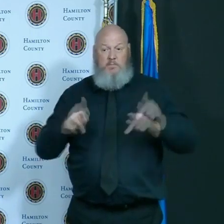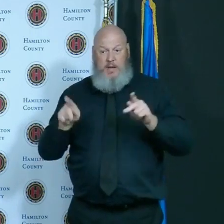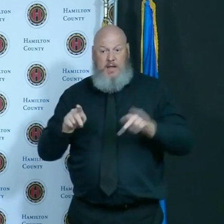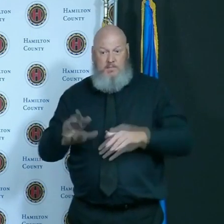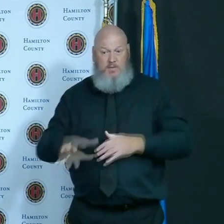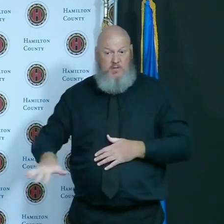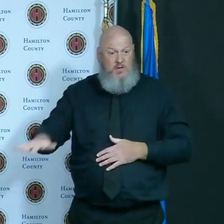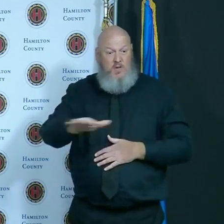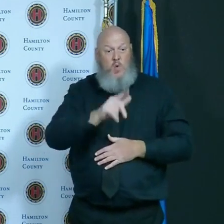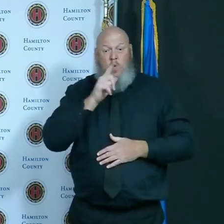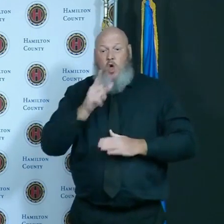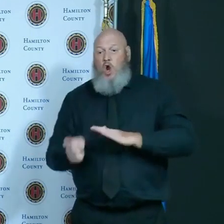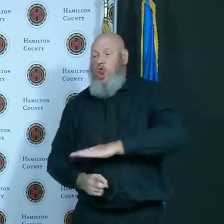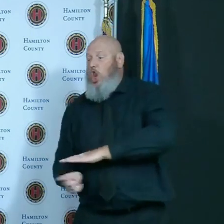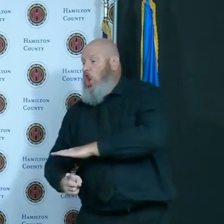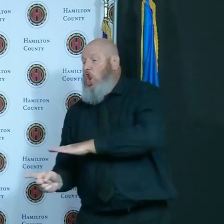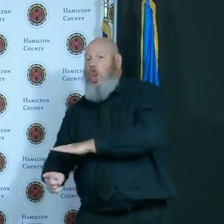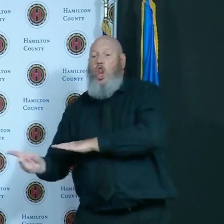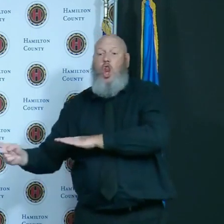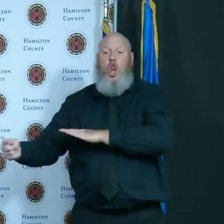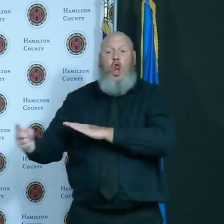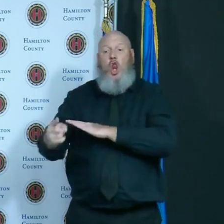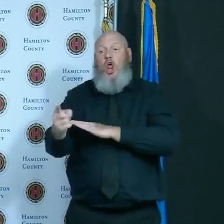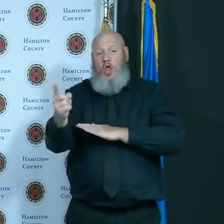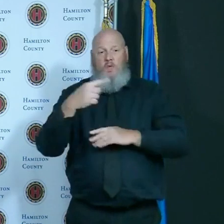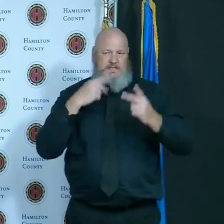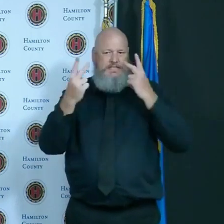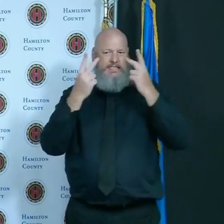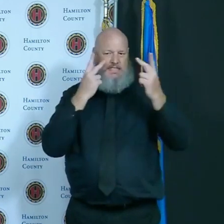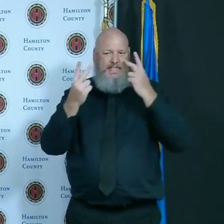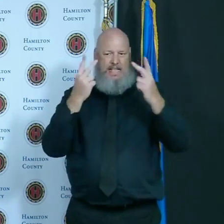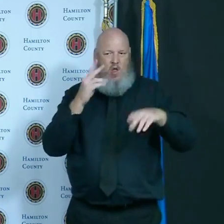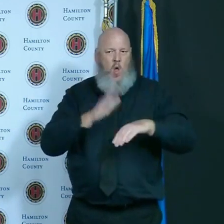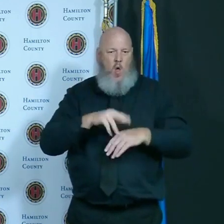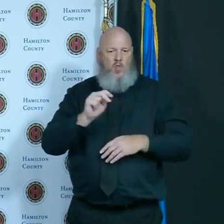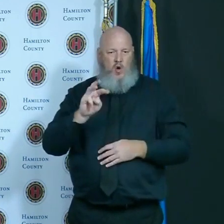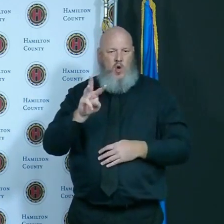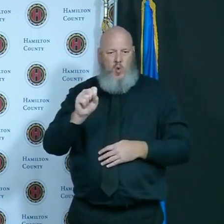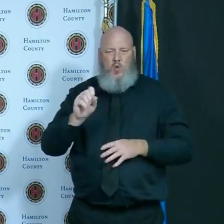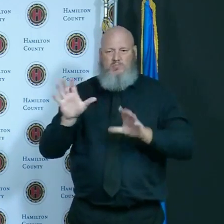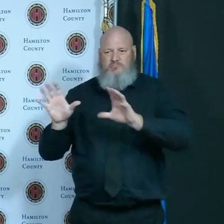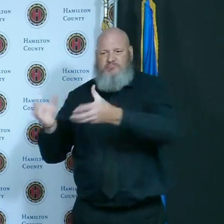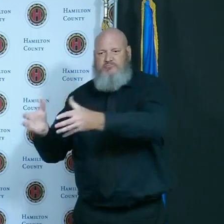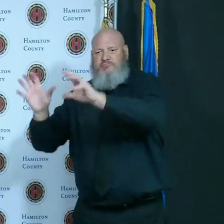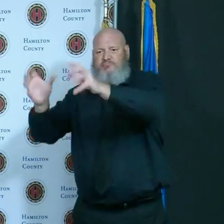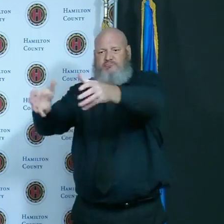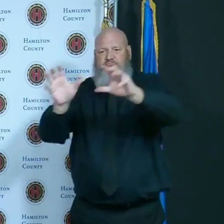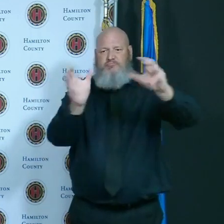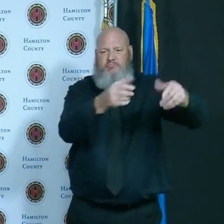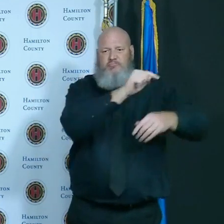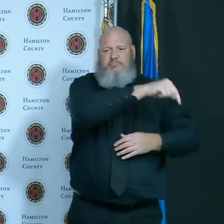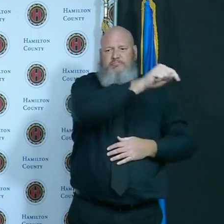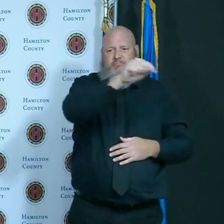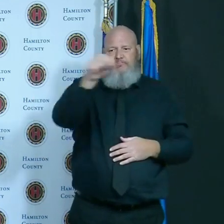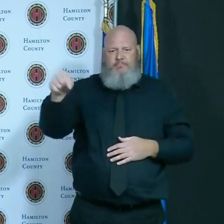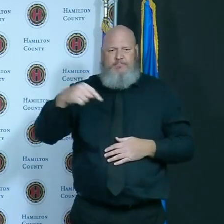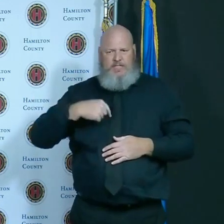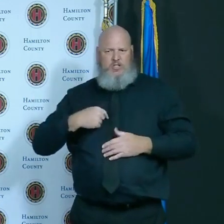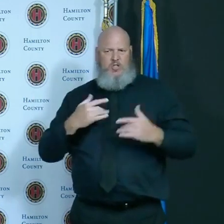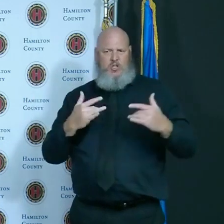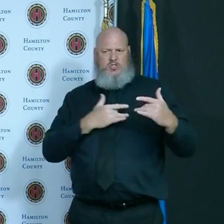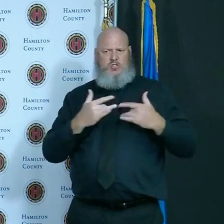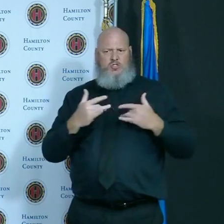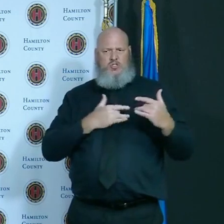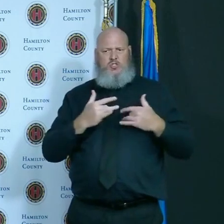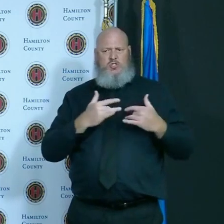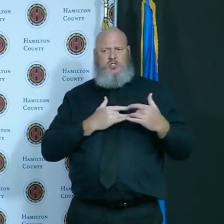news. My concern is the perception being drawn by certain leaders about our kids. We